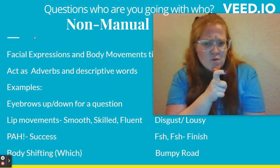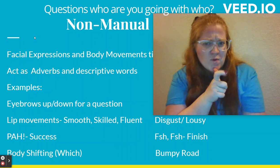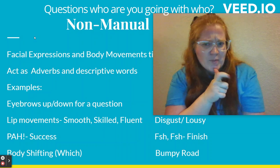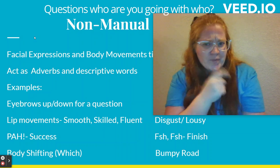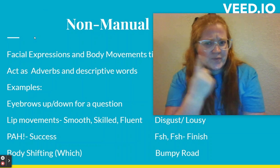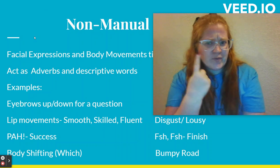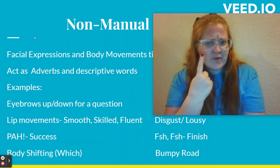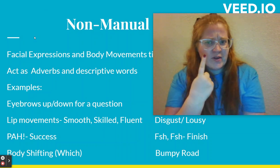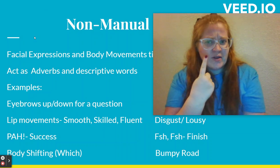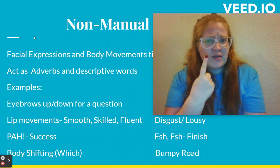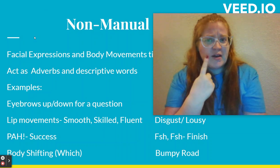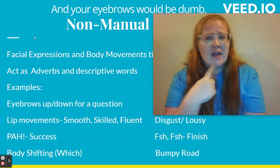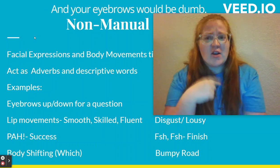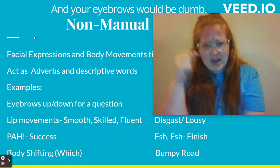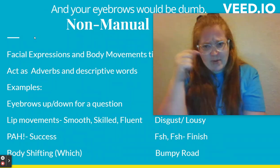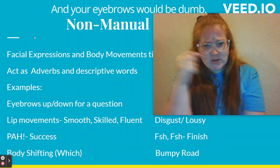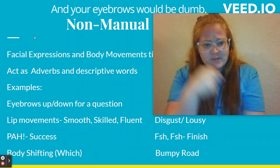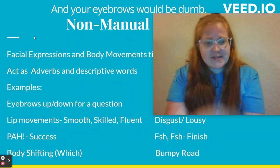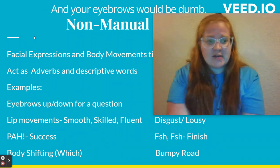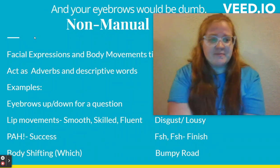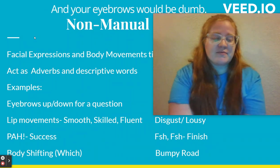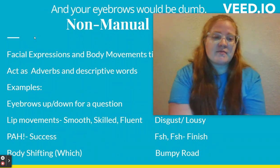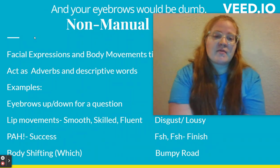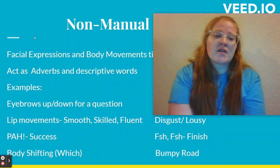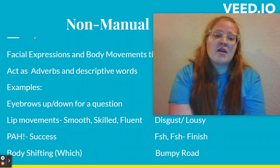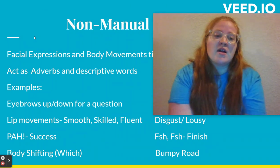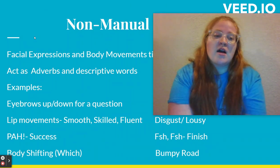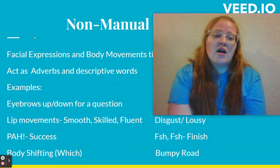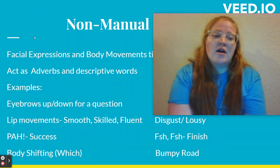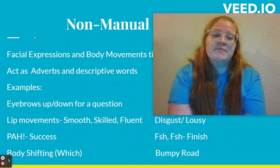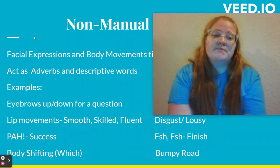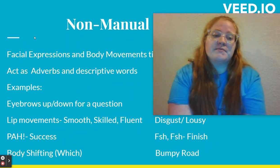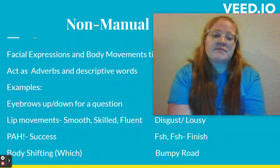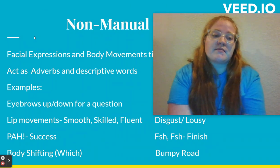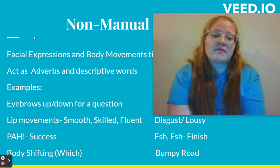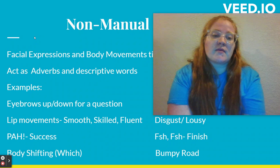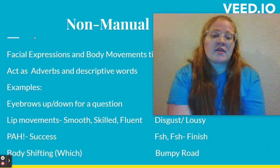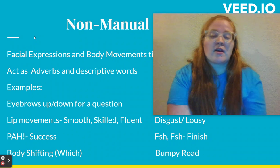with who? And your eyebrows would be down.